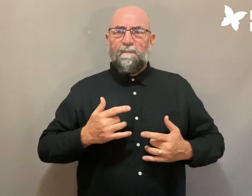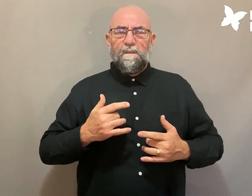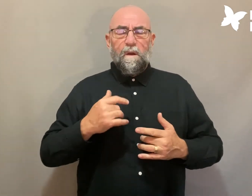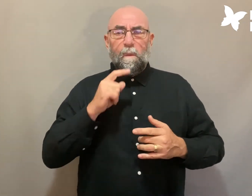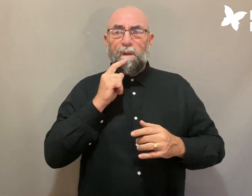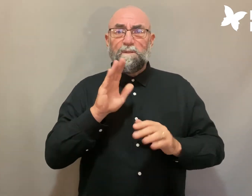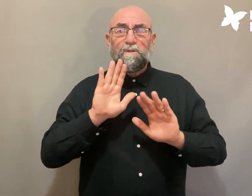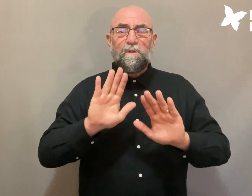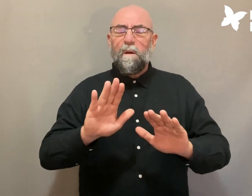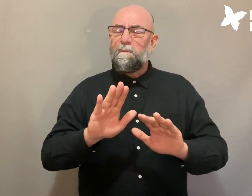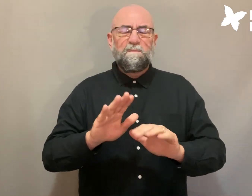end.